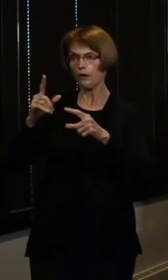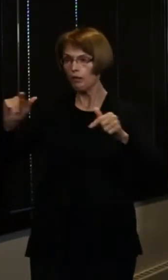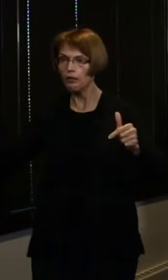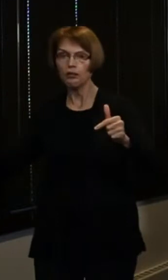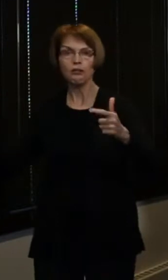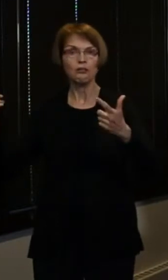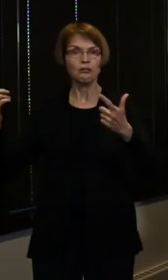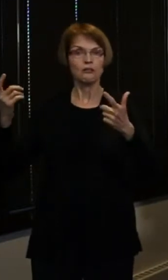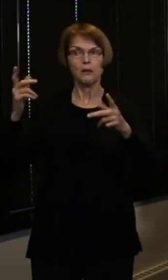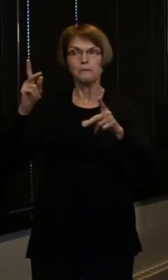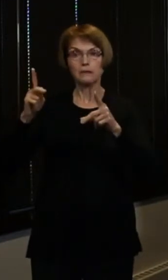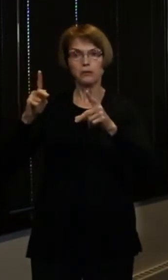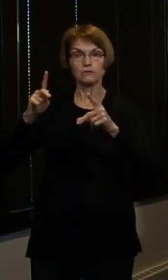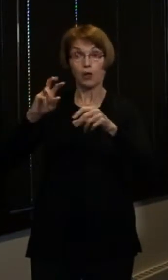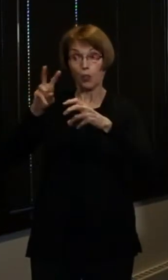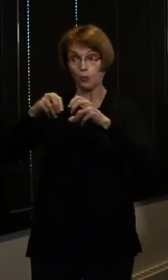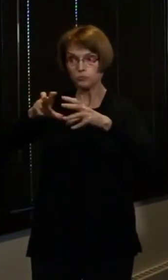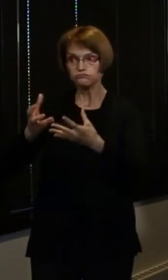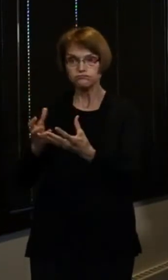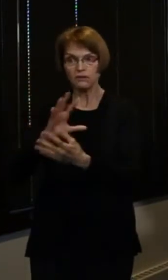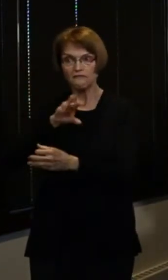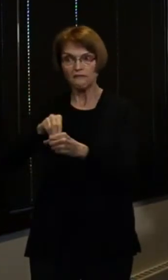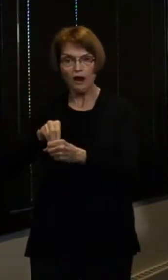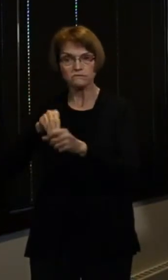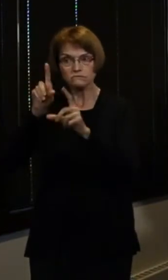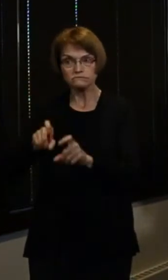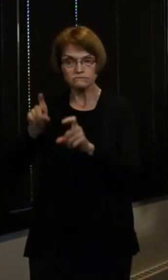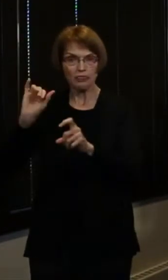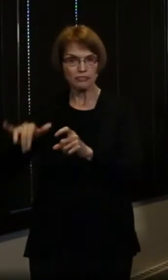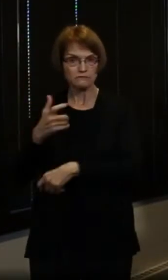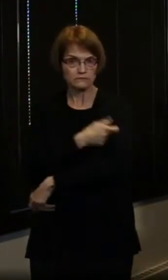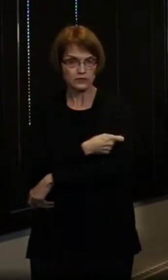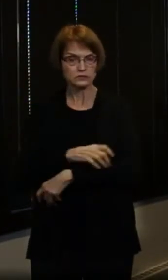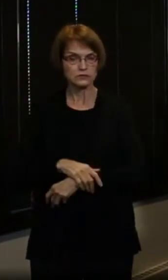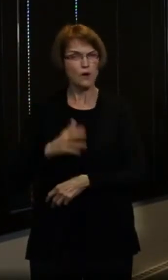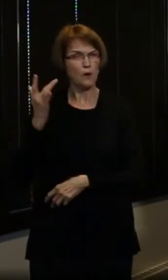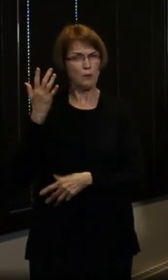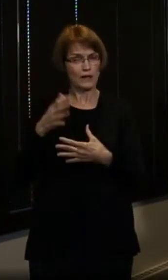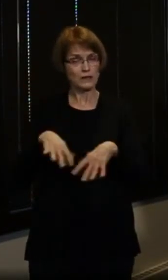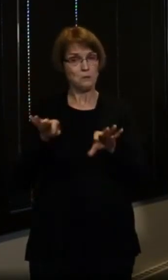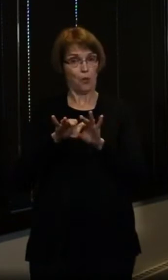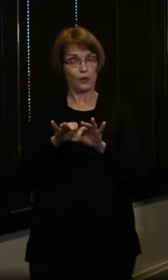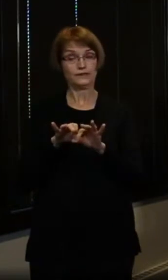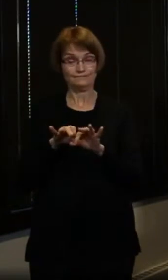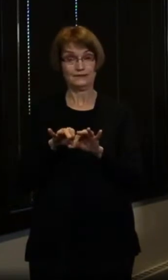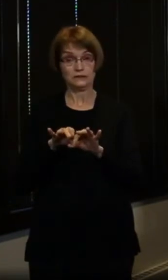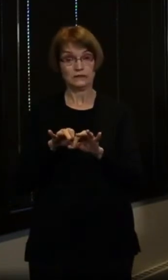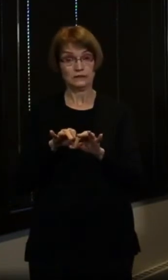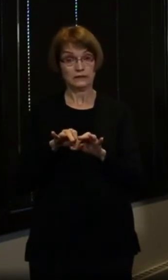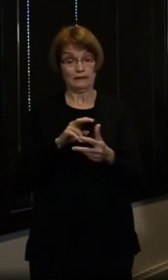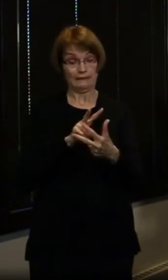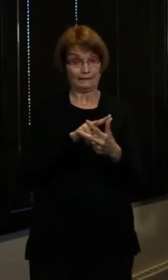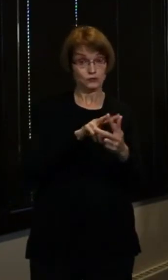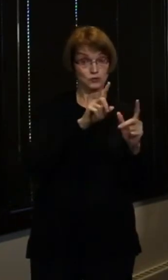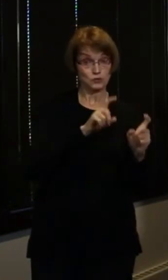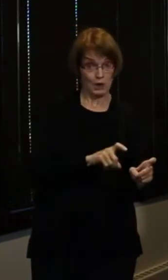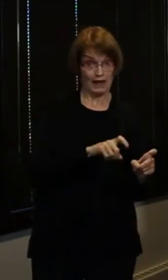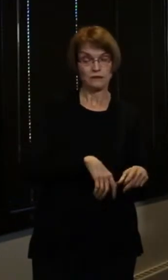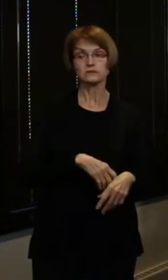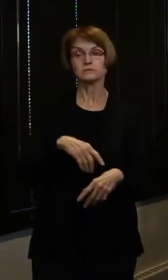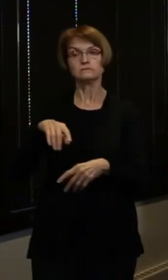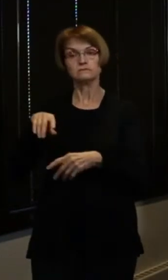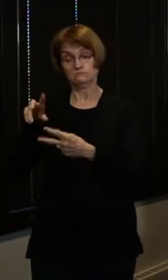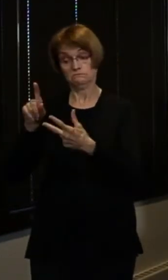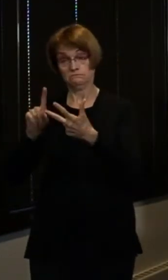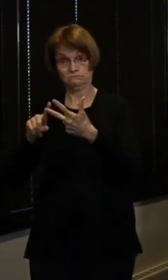Africa in there. And so the reason why I bring that up is the environment was much different doing these different trials, which can account for